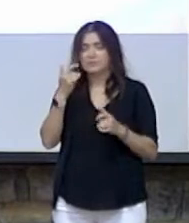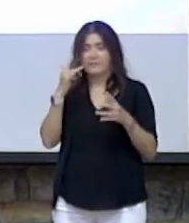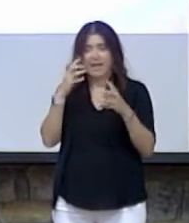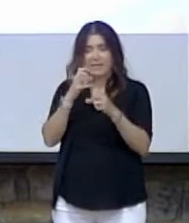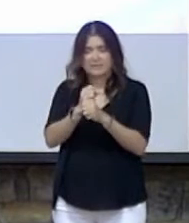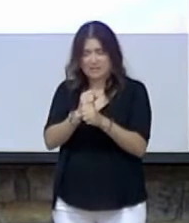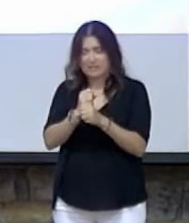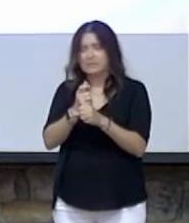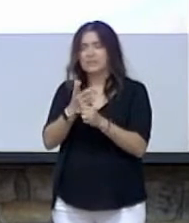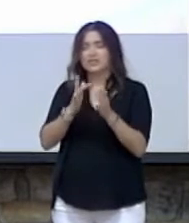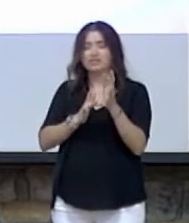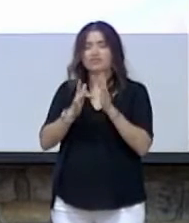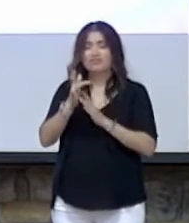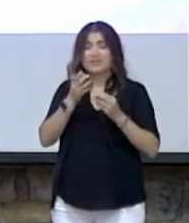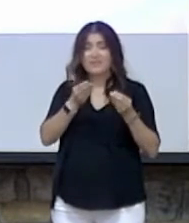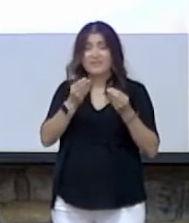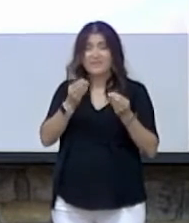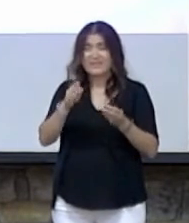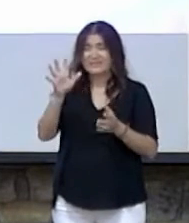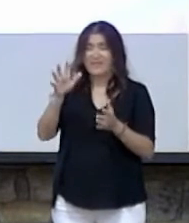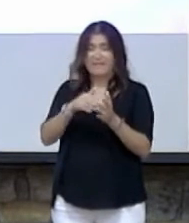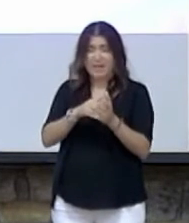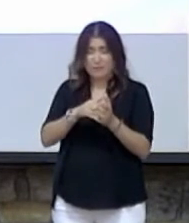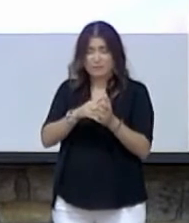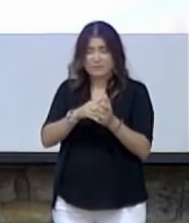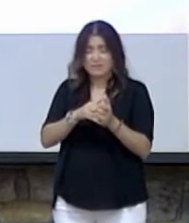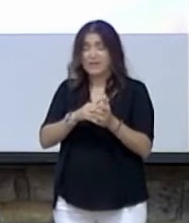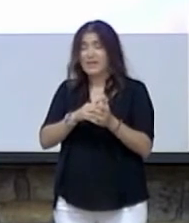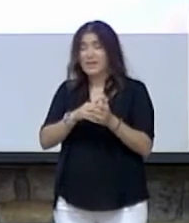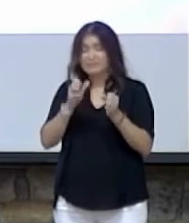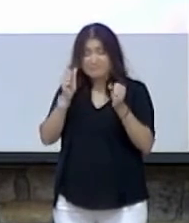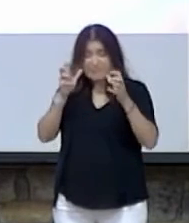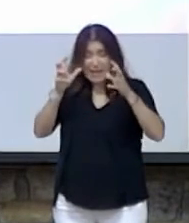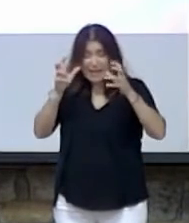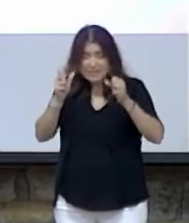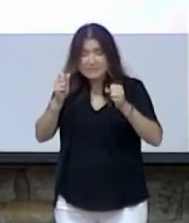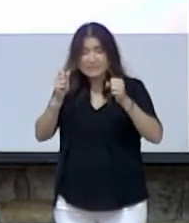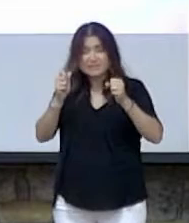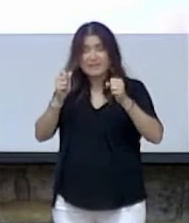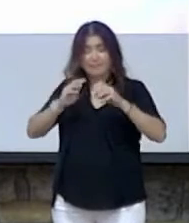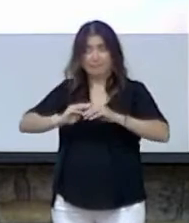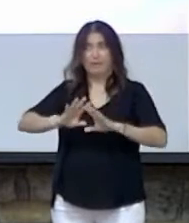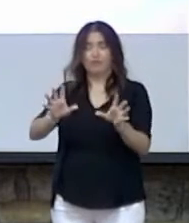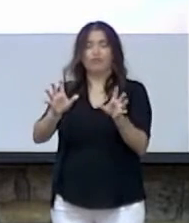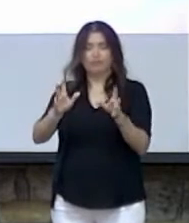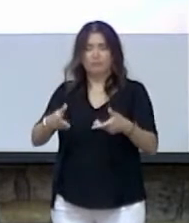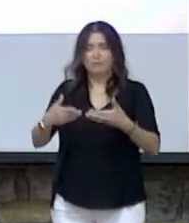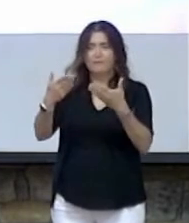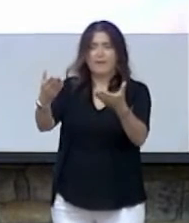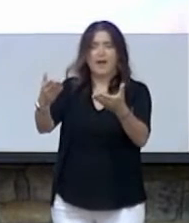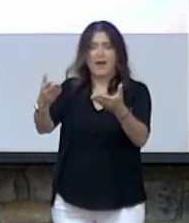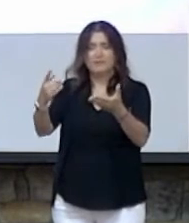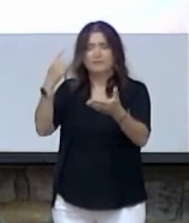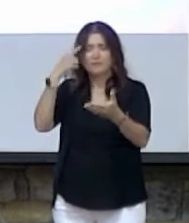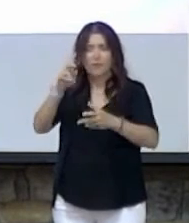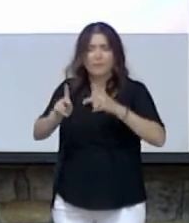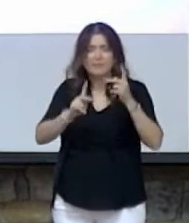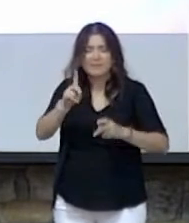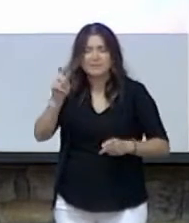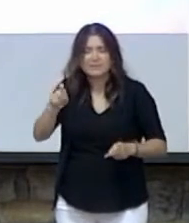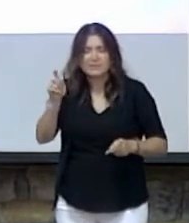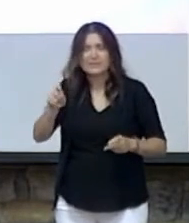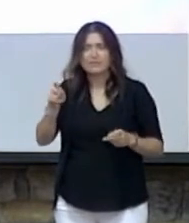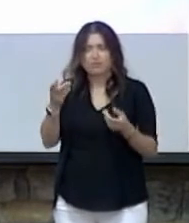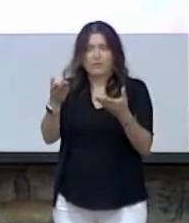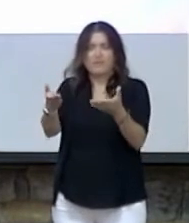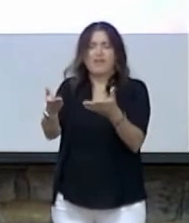the 5,000. Here's an incredible miracle that provides for the needs of people that are there in order to hear Jesus